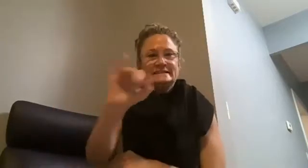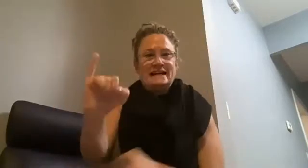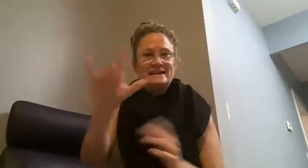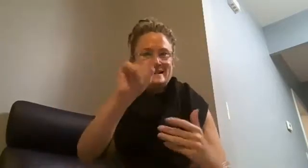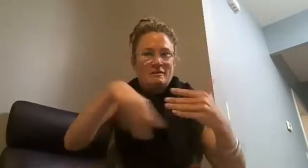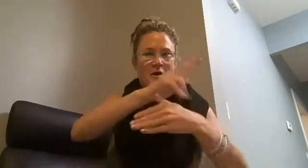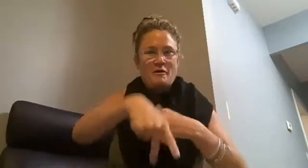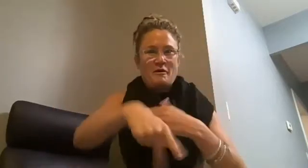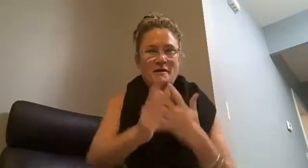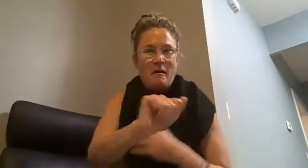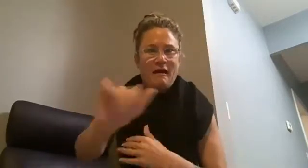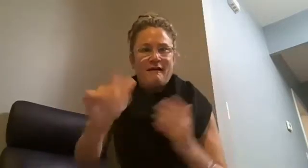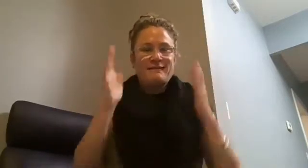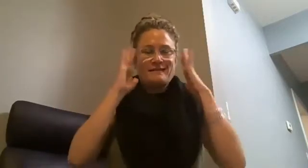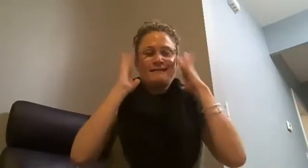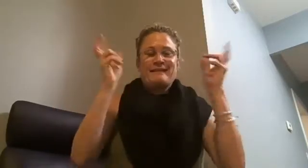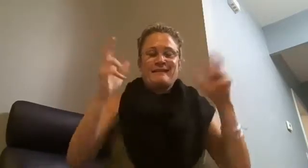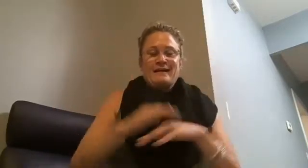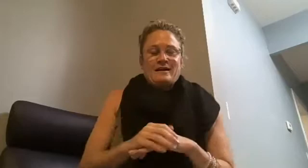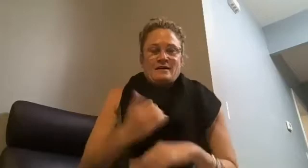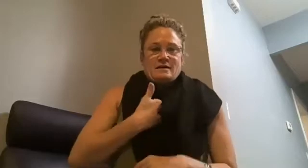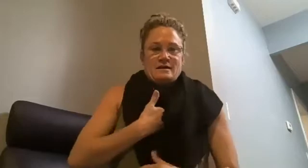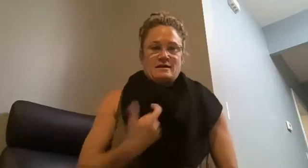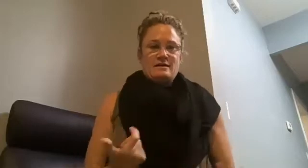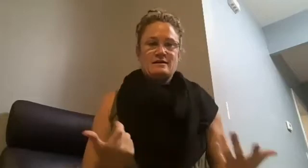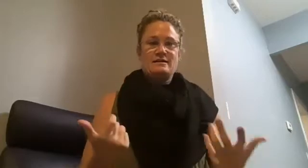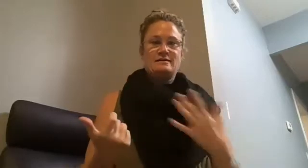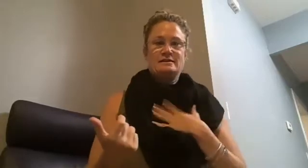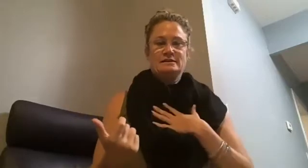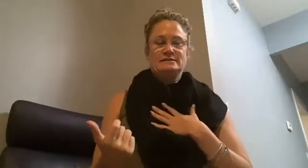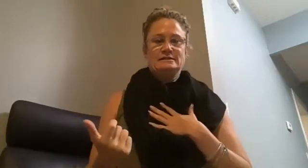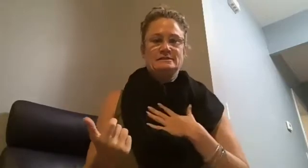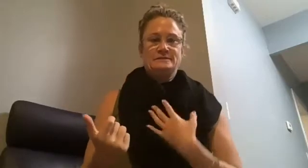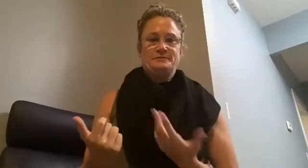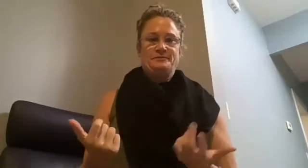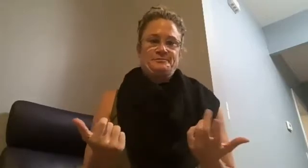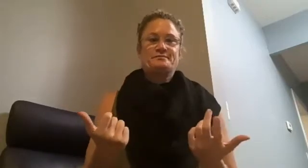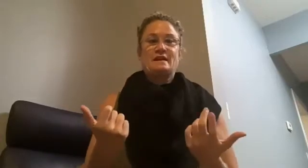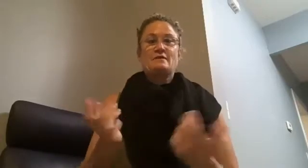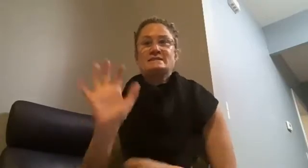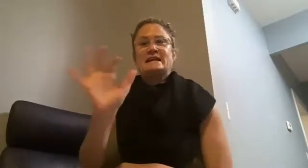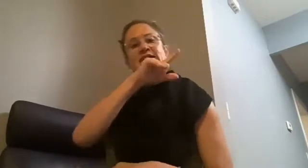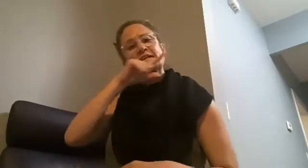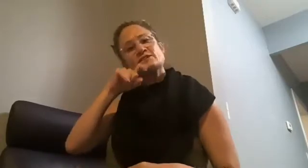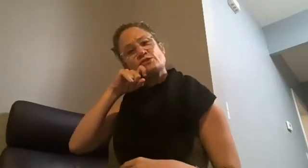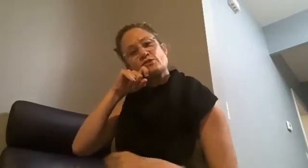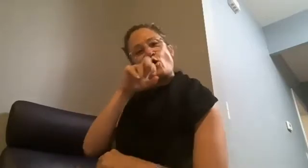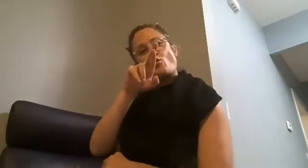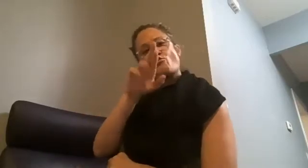for me, I had been at a desert rave party. If you were